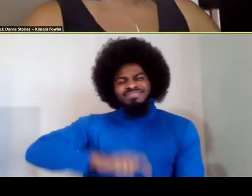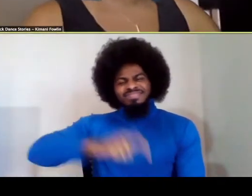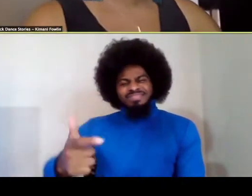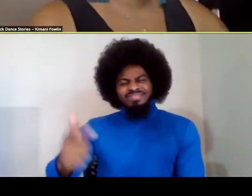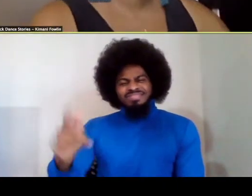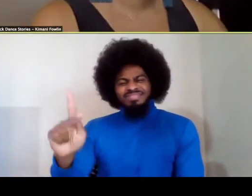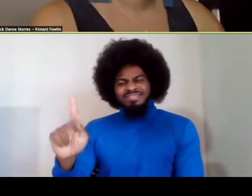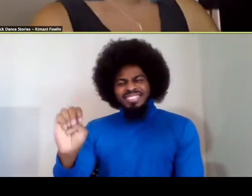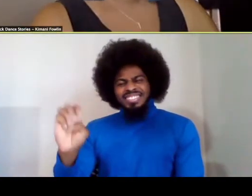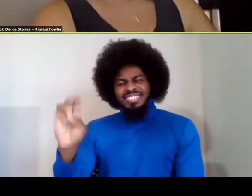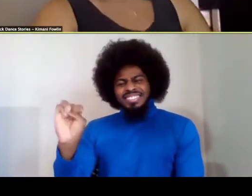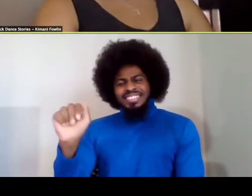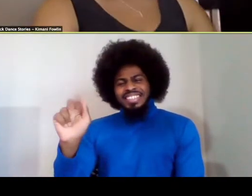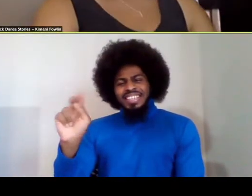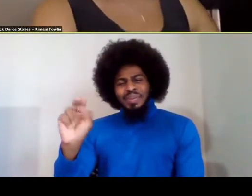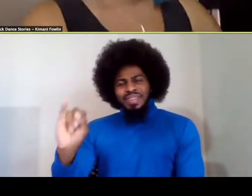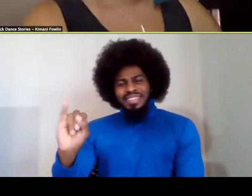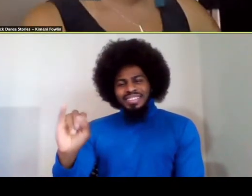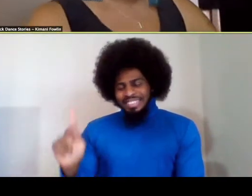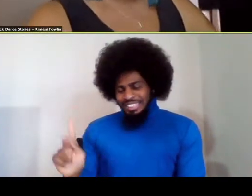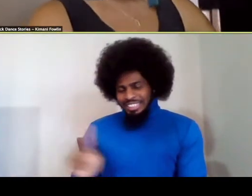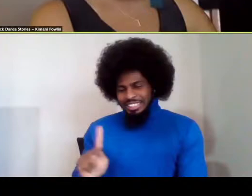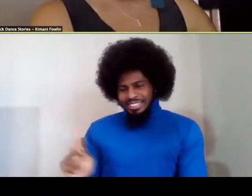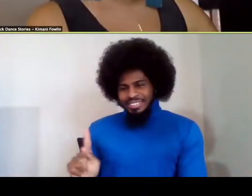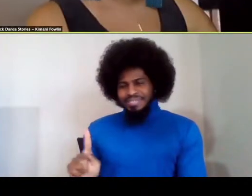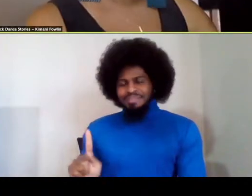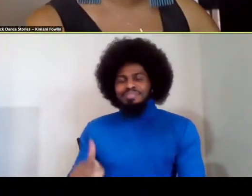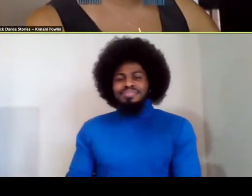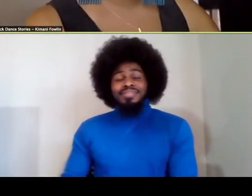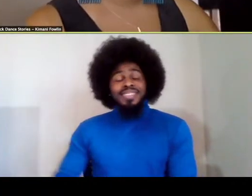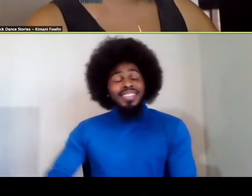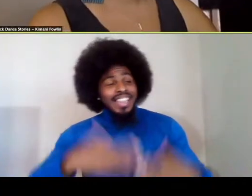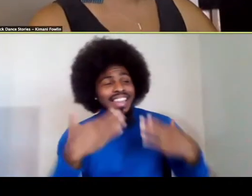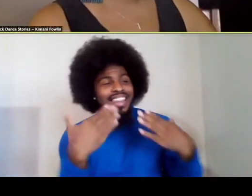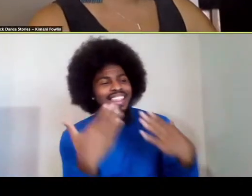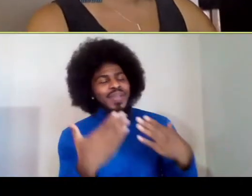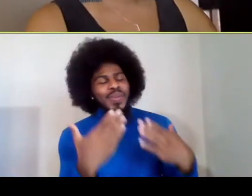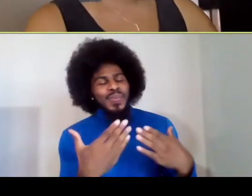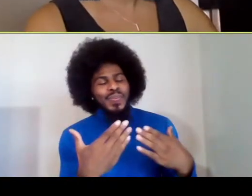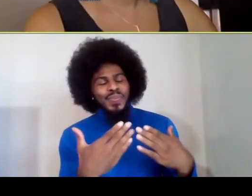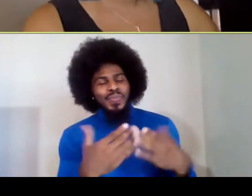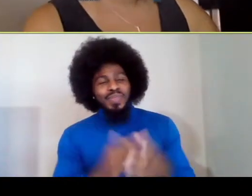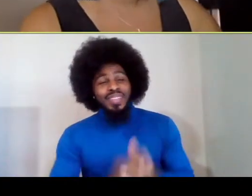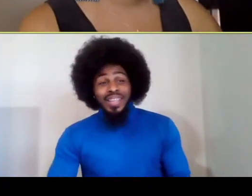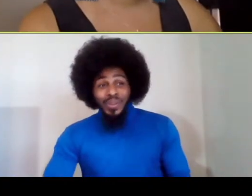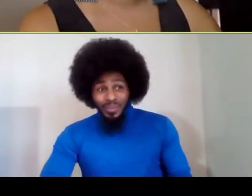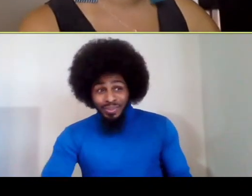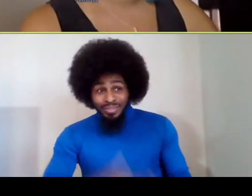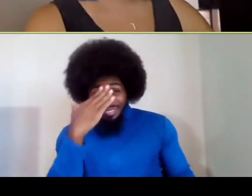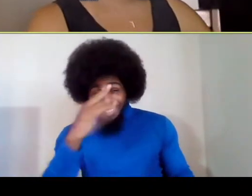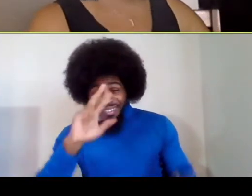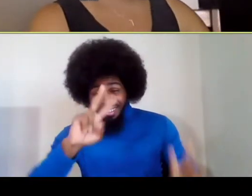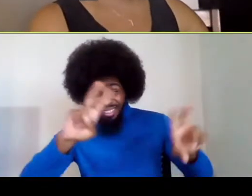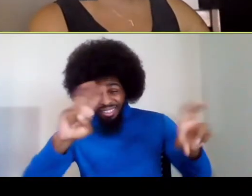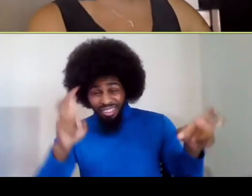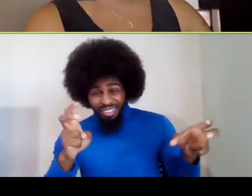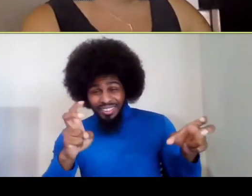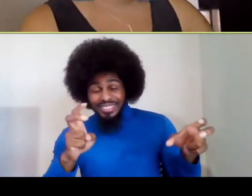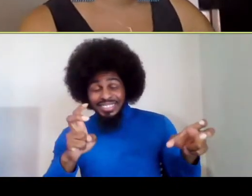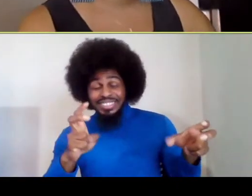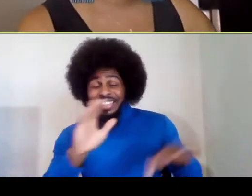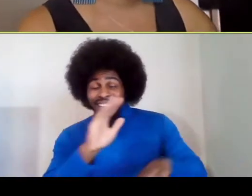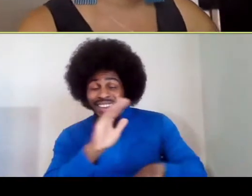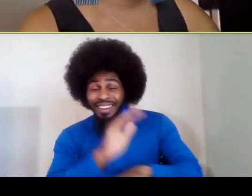you, Charmaine. And you know, in the words of Gloria Grimes, it will be a delicious,